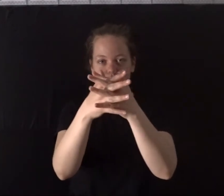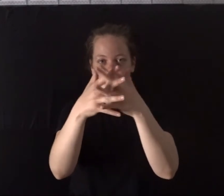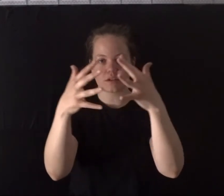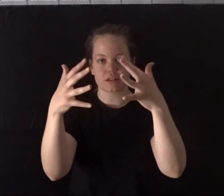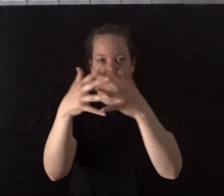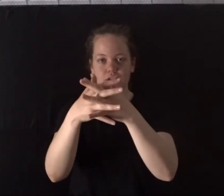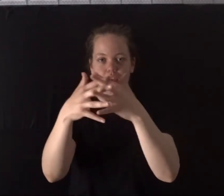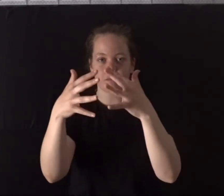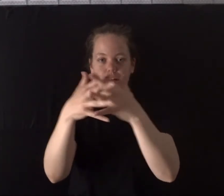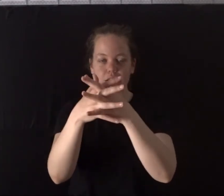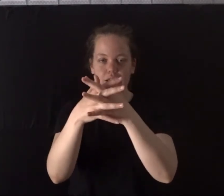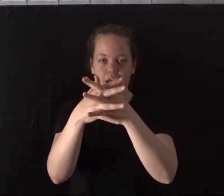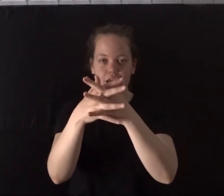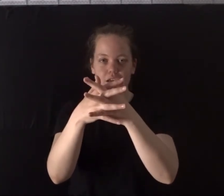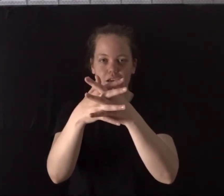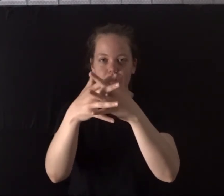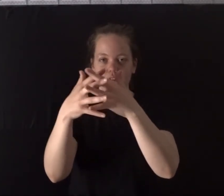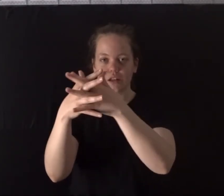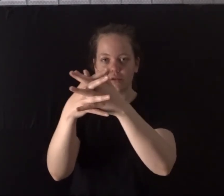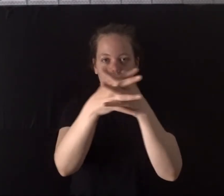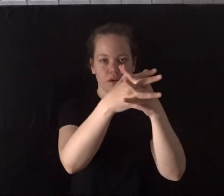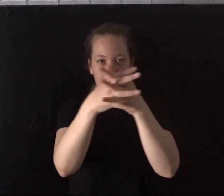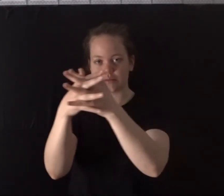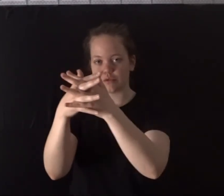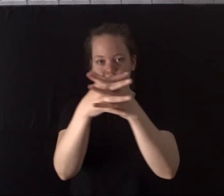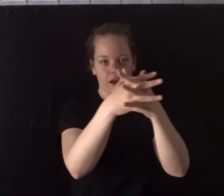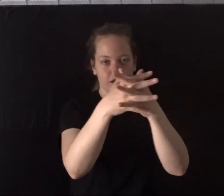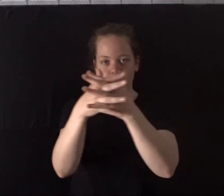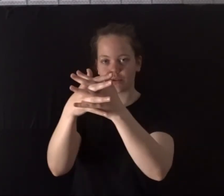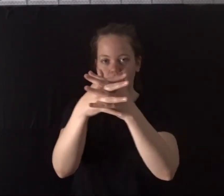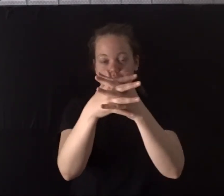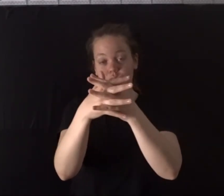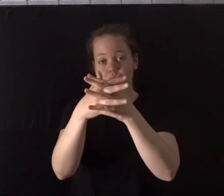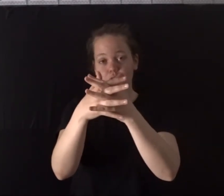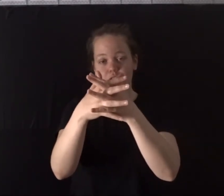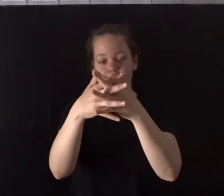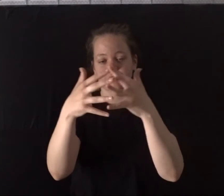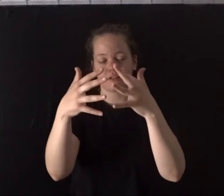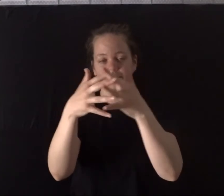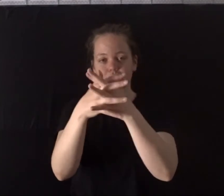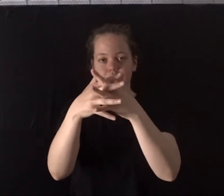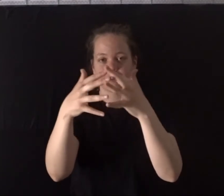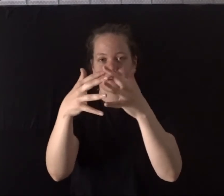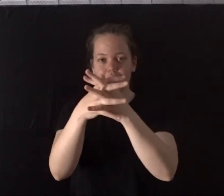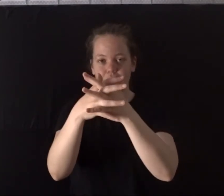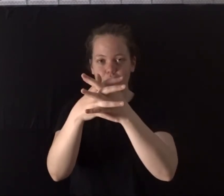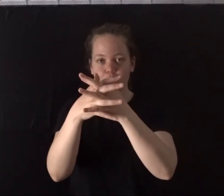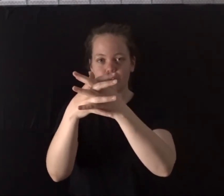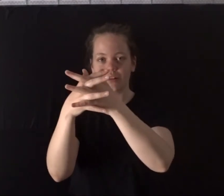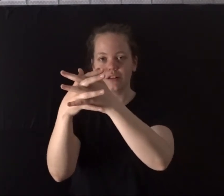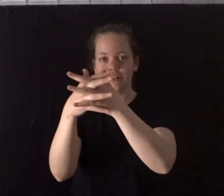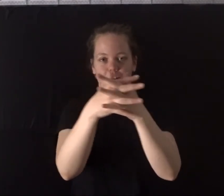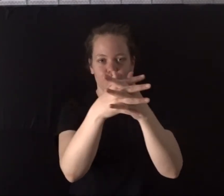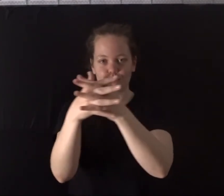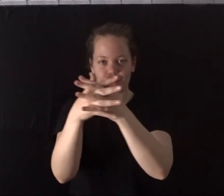So instead of tapping like that, you are going to move back and forth as if you're wrestling. So, football,